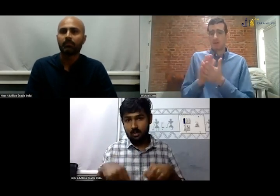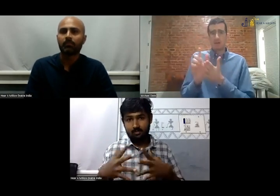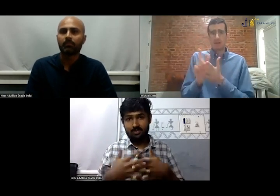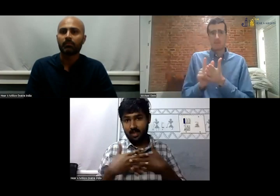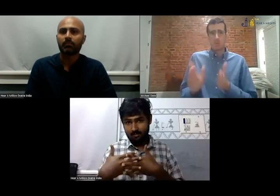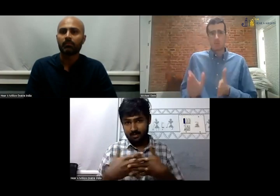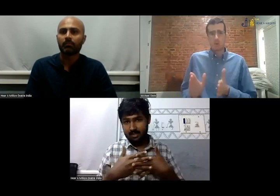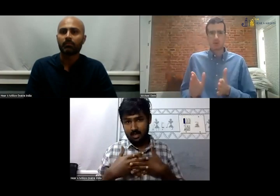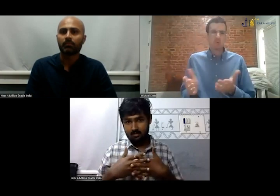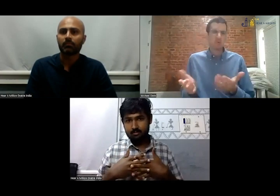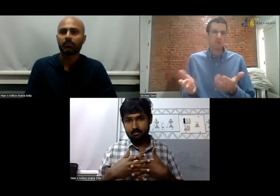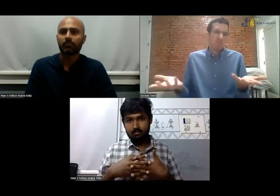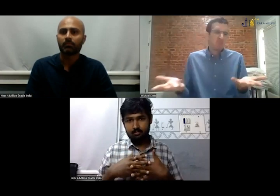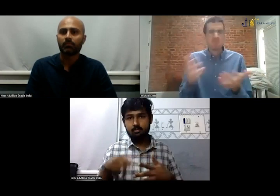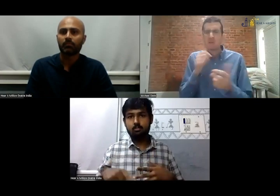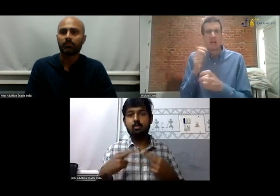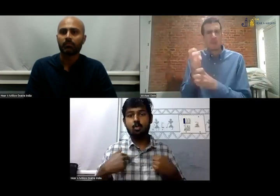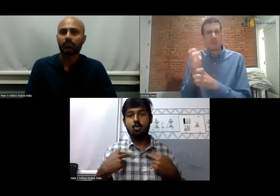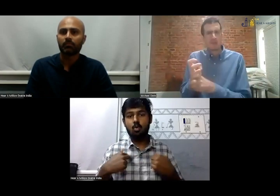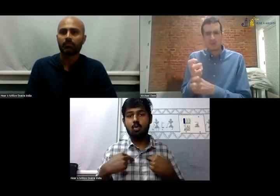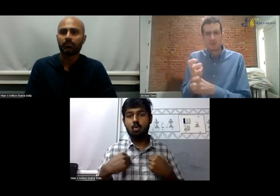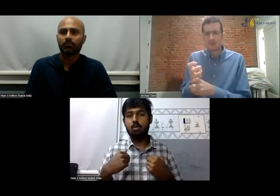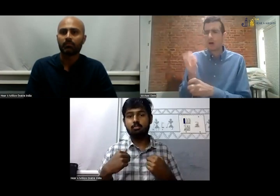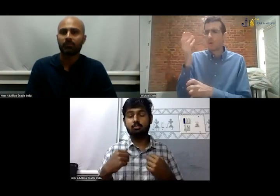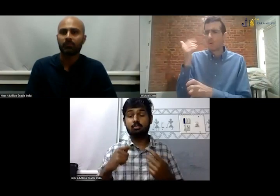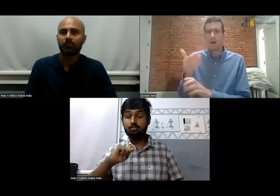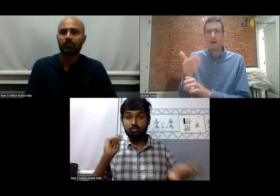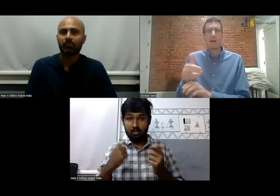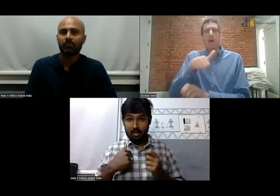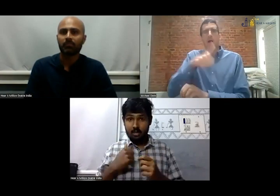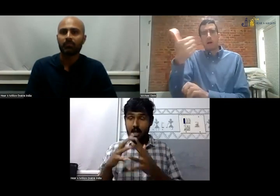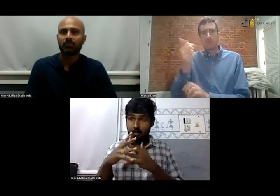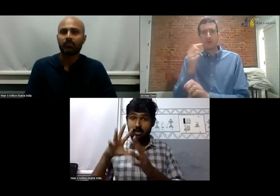and became a lawyer. Now here in America,